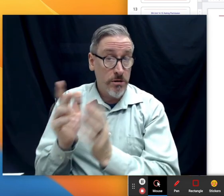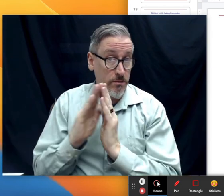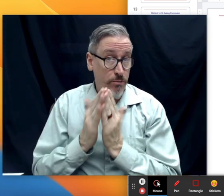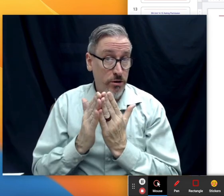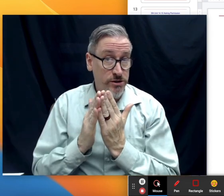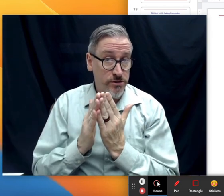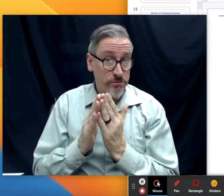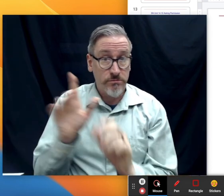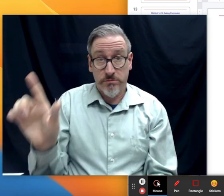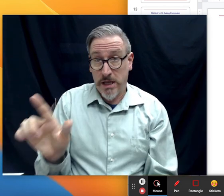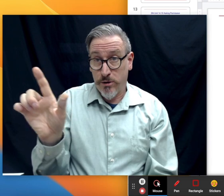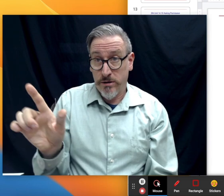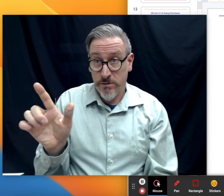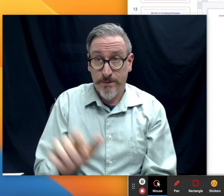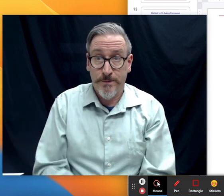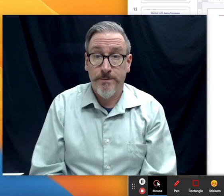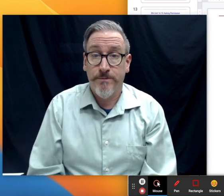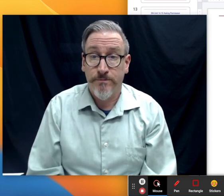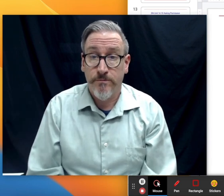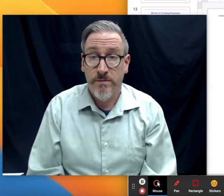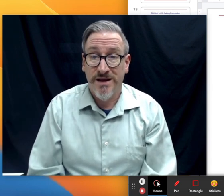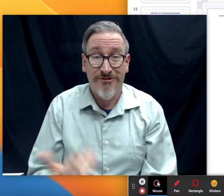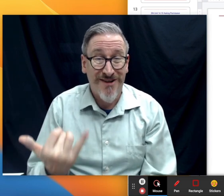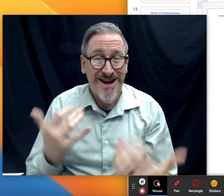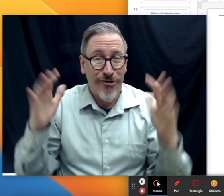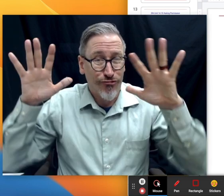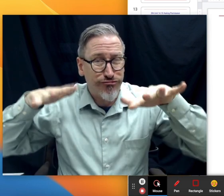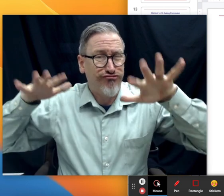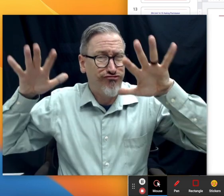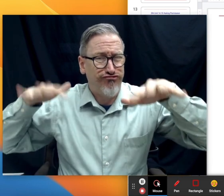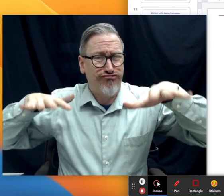Return books, library, right?